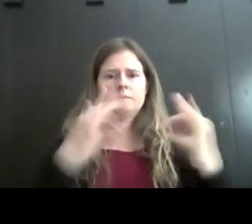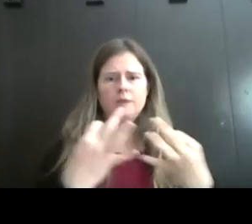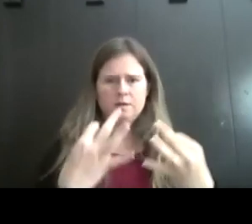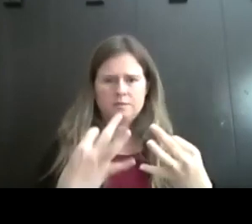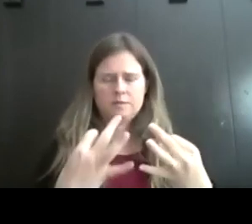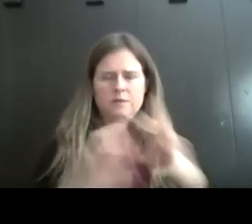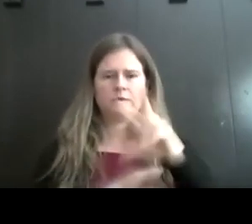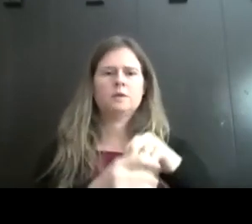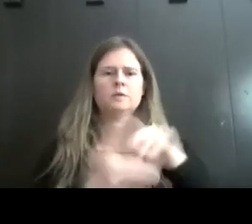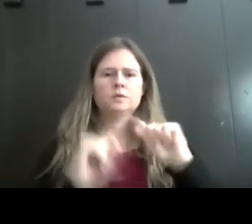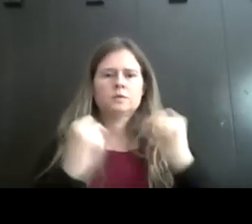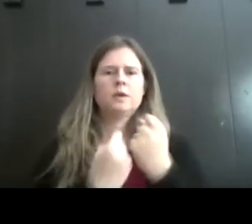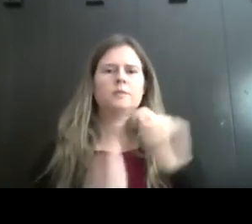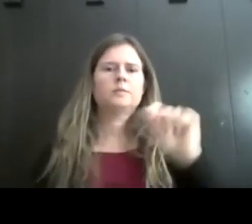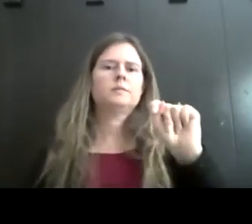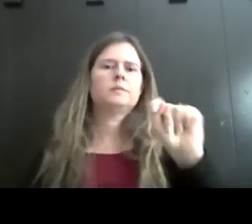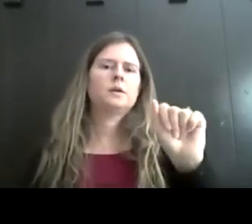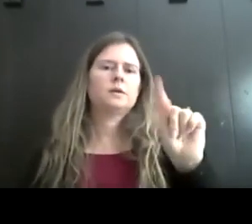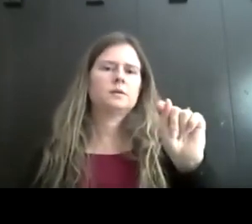Like I said, we're a very small tribe.